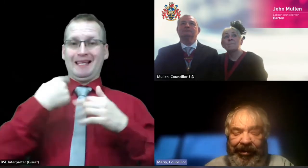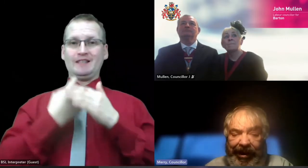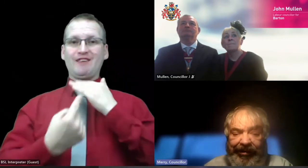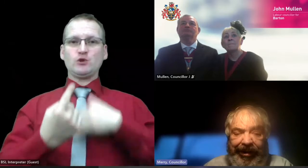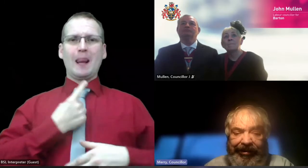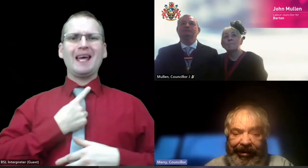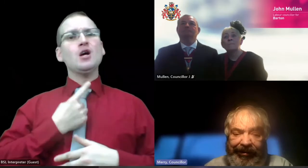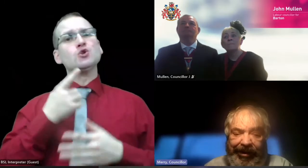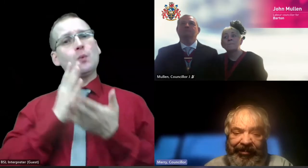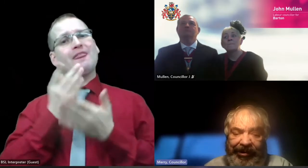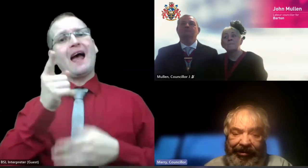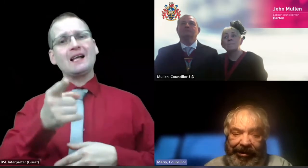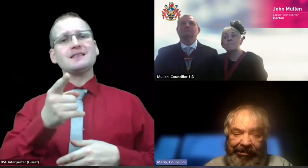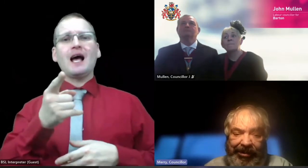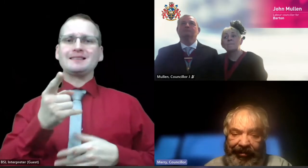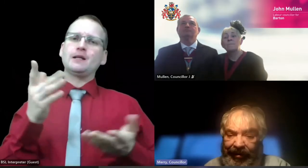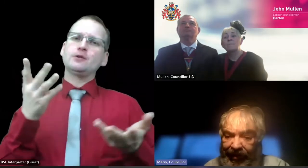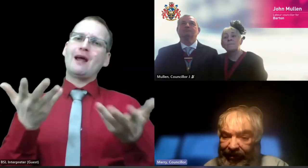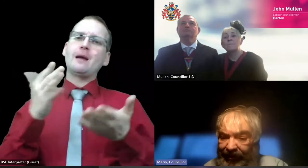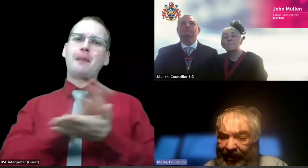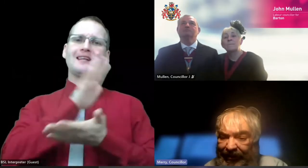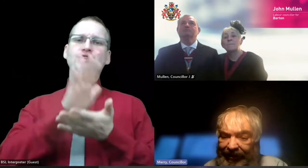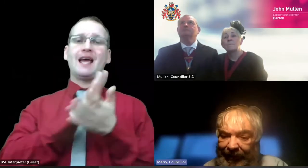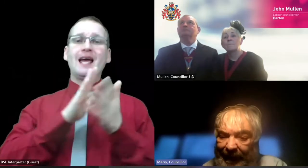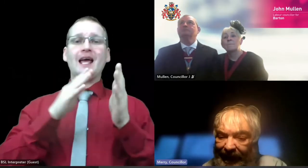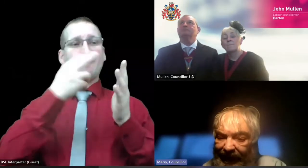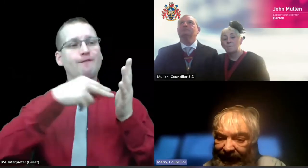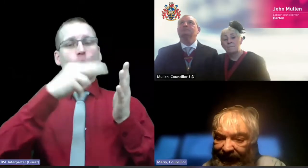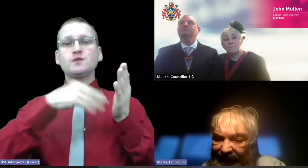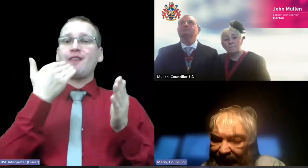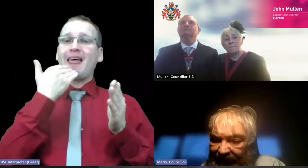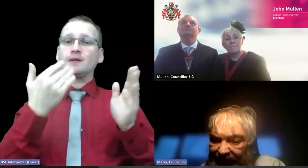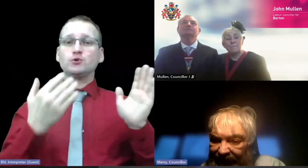So with that, I take great pleasure in moving the vote of thanks.